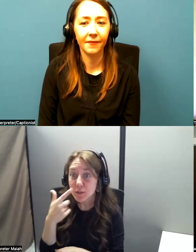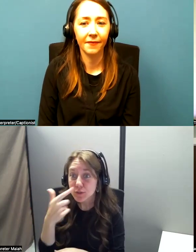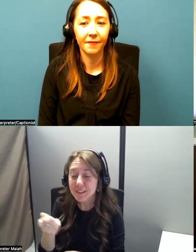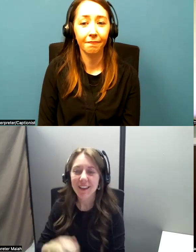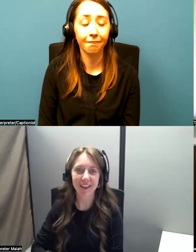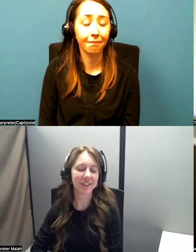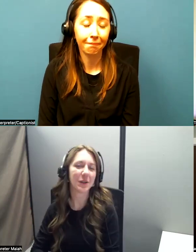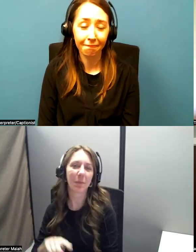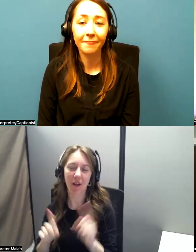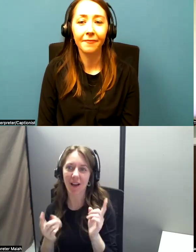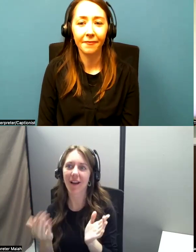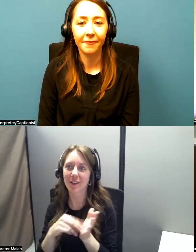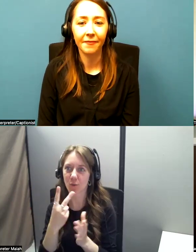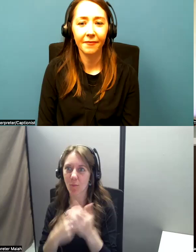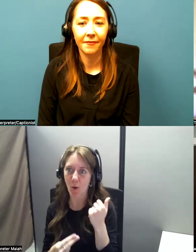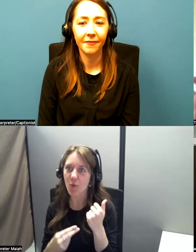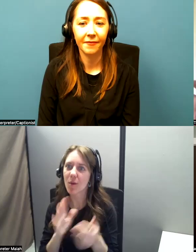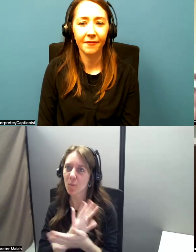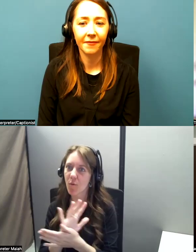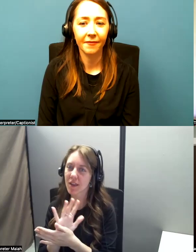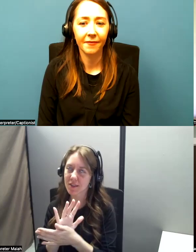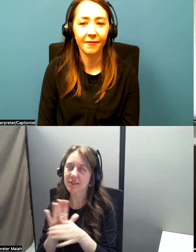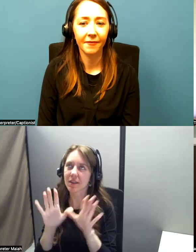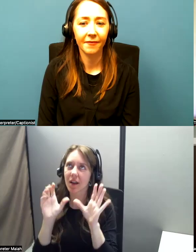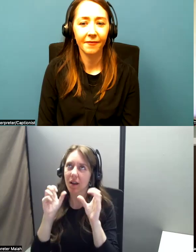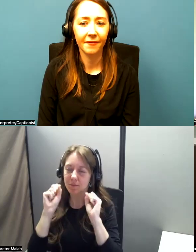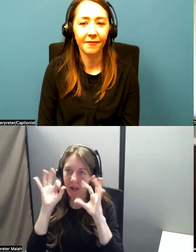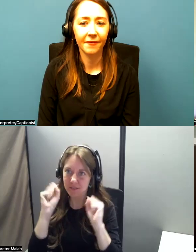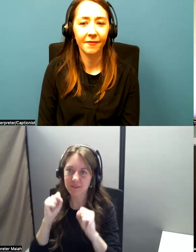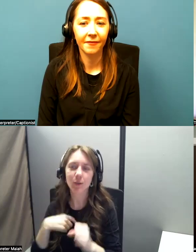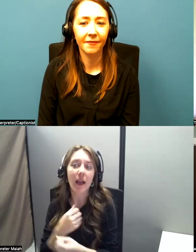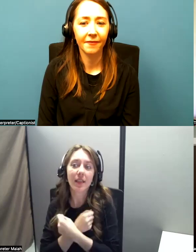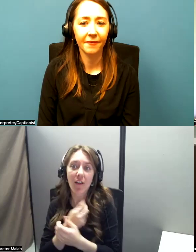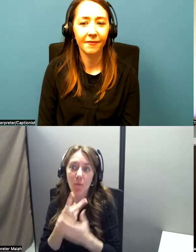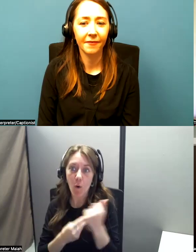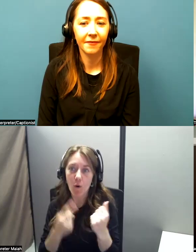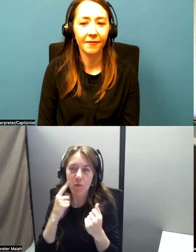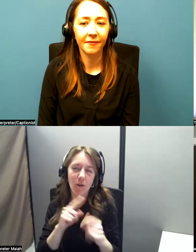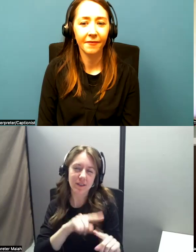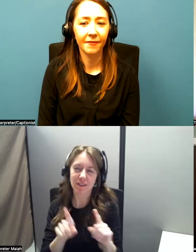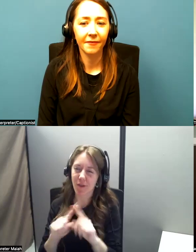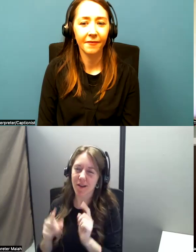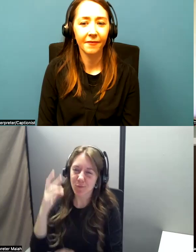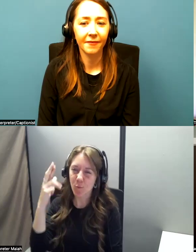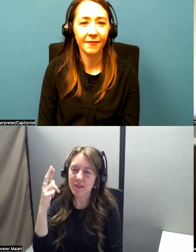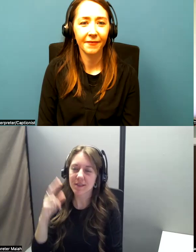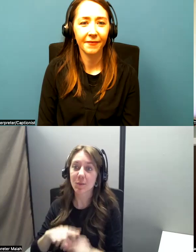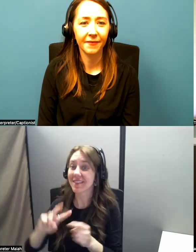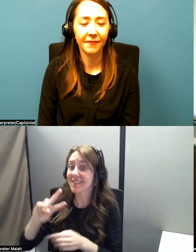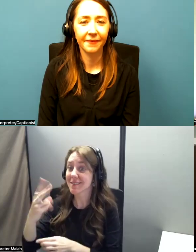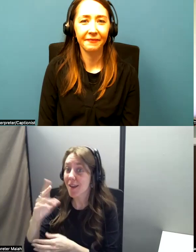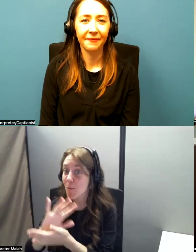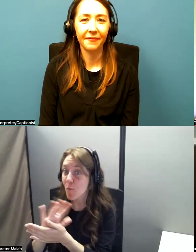were spectacular. I love both movies for different reasons. But the second movie, I was just like,